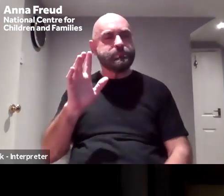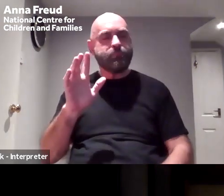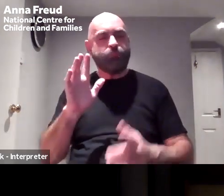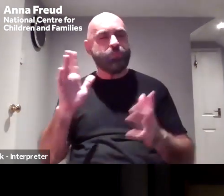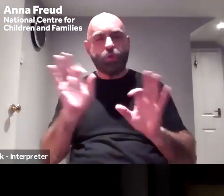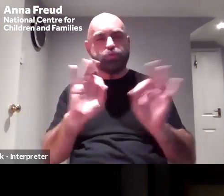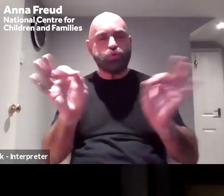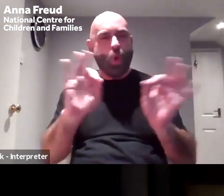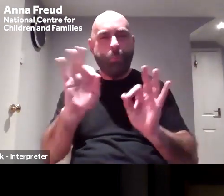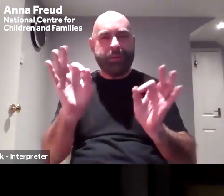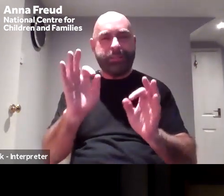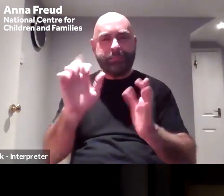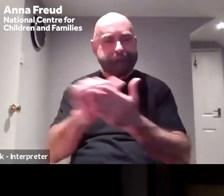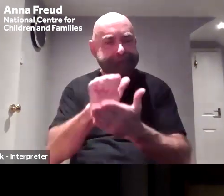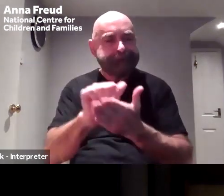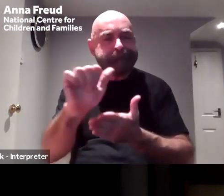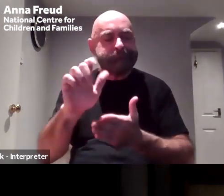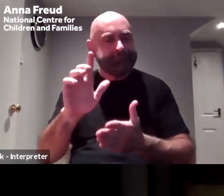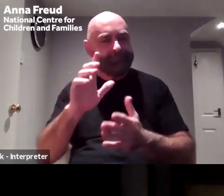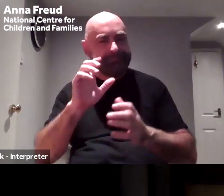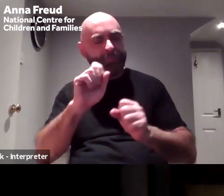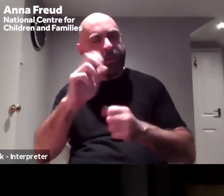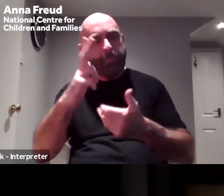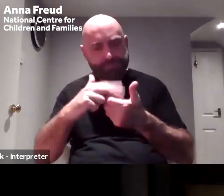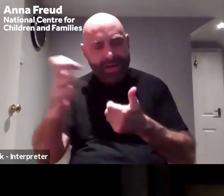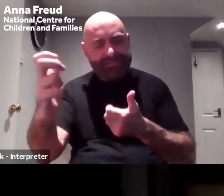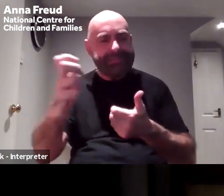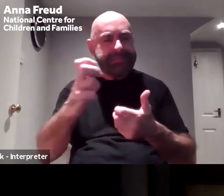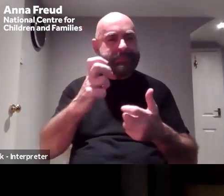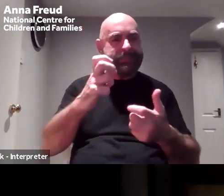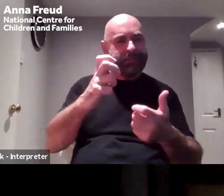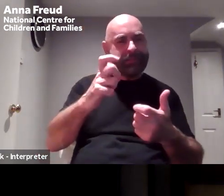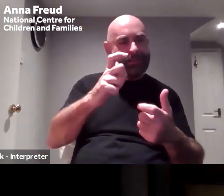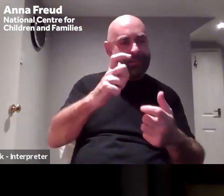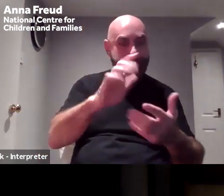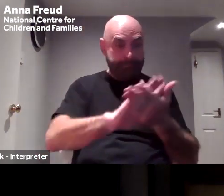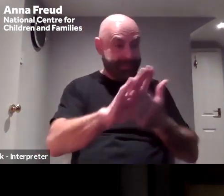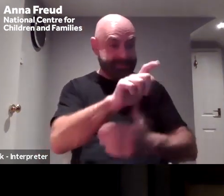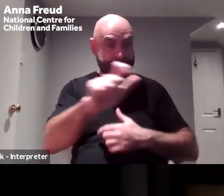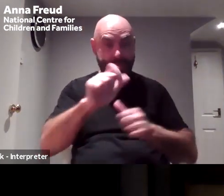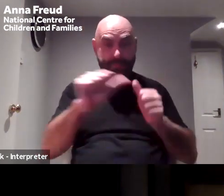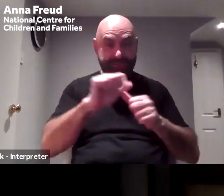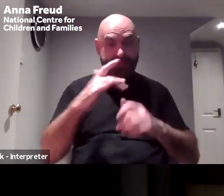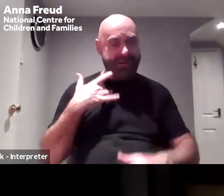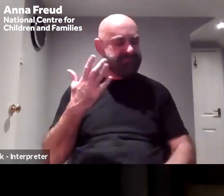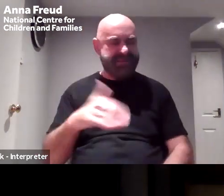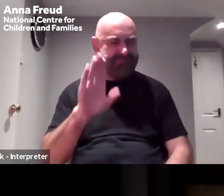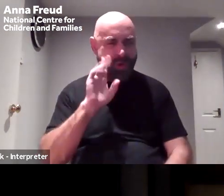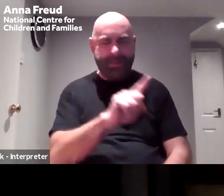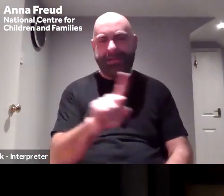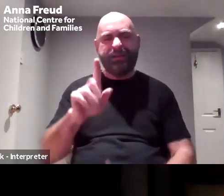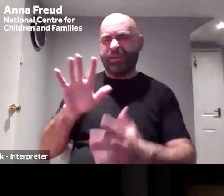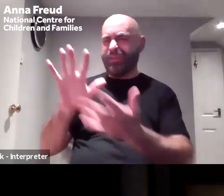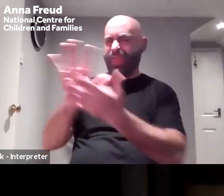the case for Brexit in terms of creating the conditions for people to have better lives. It's all